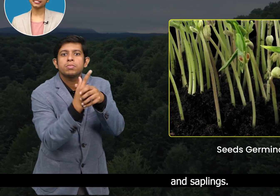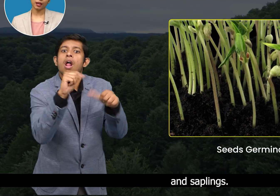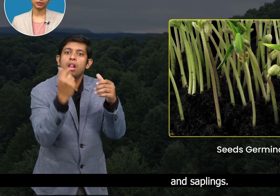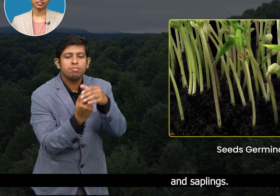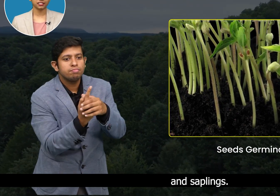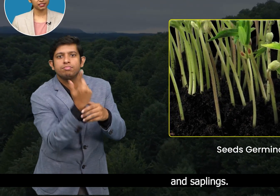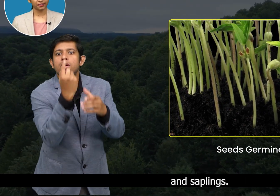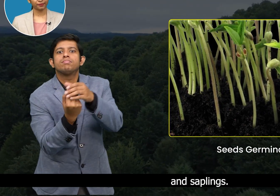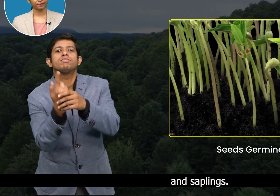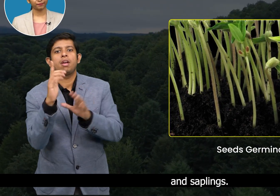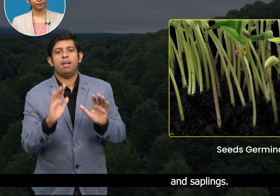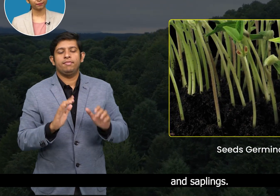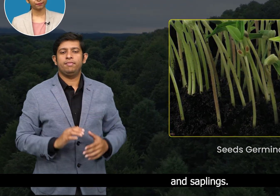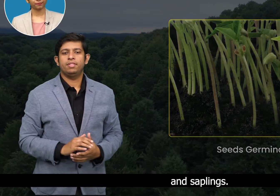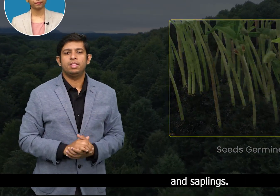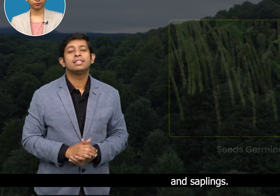and saplings.